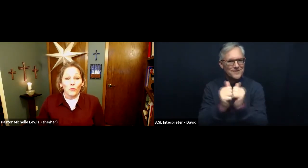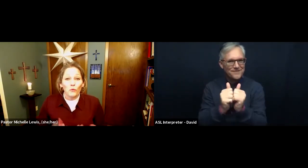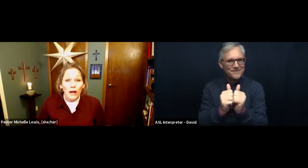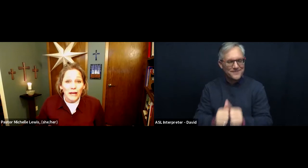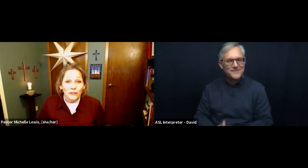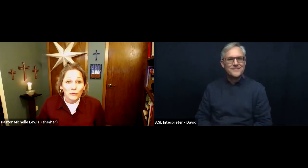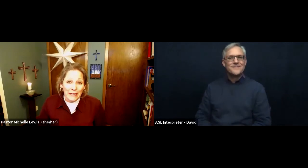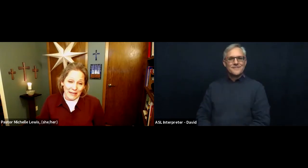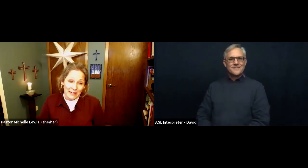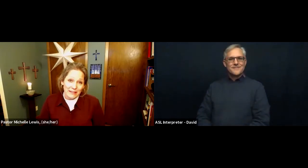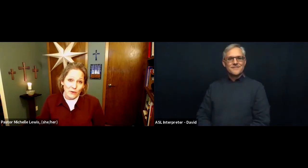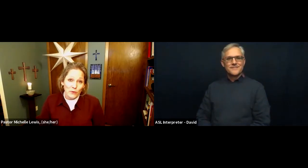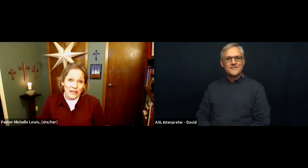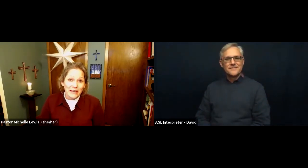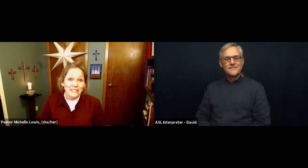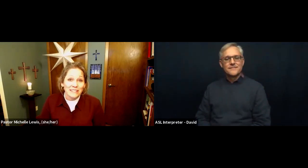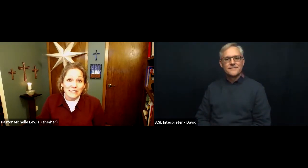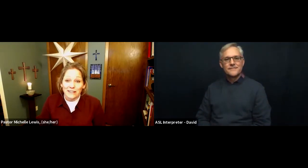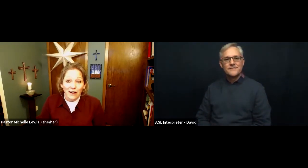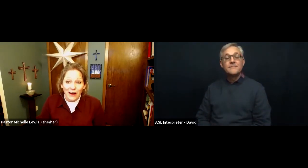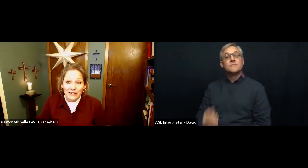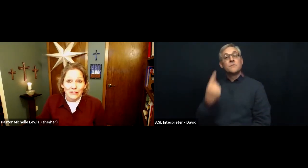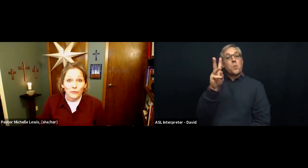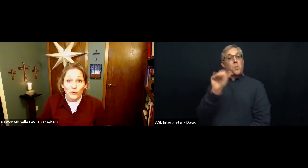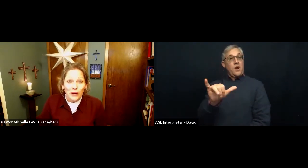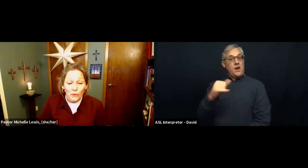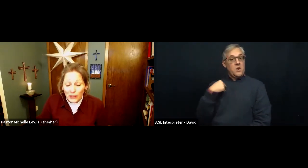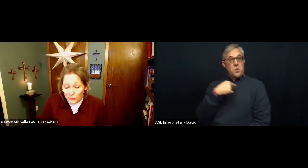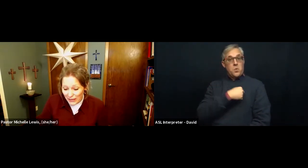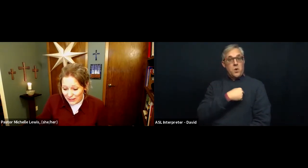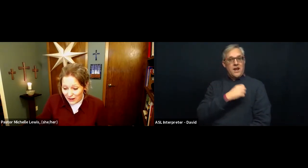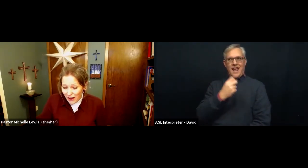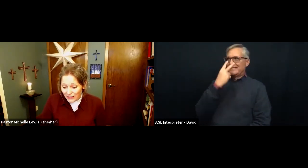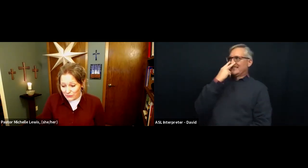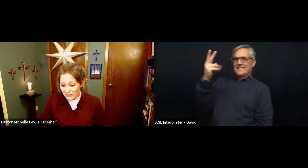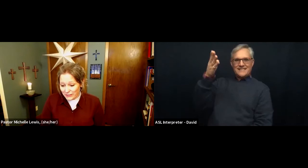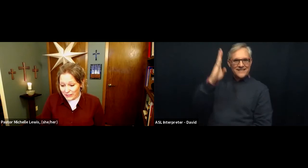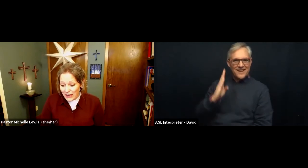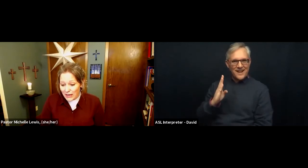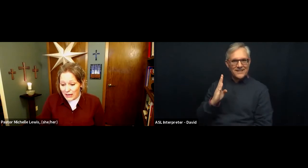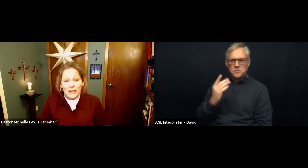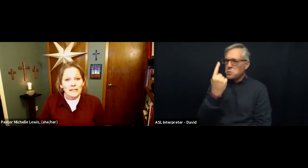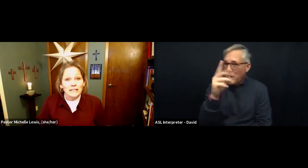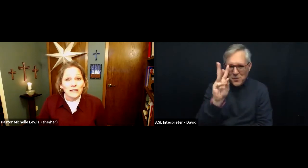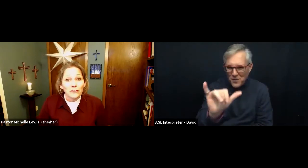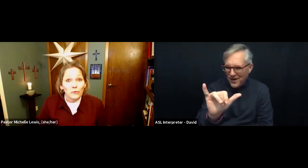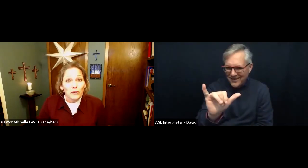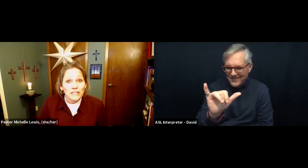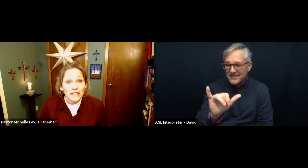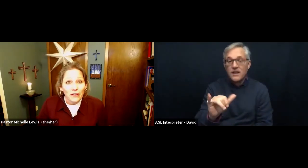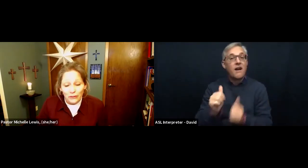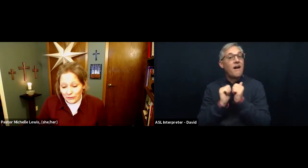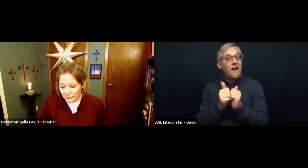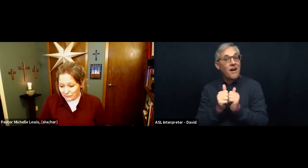So one way that we can see God, the one way that God is revealed, is in our